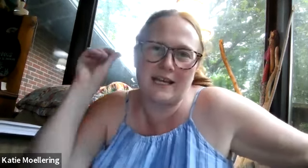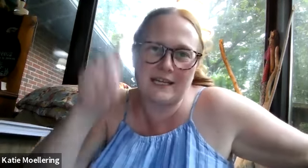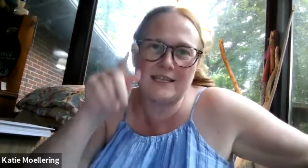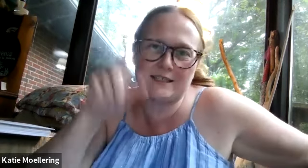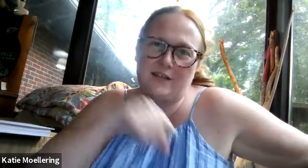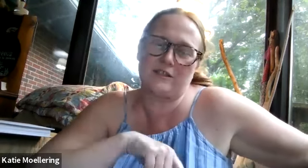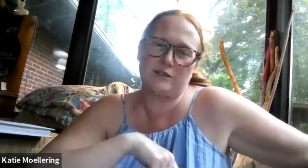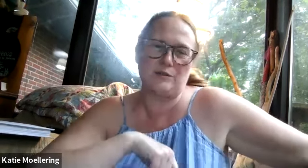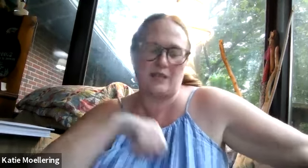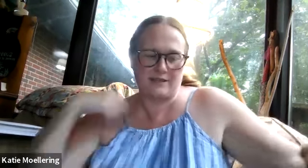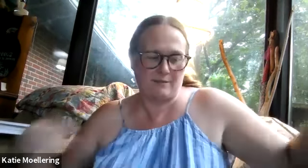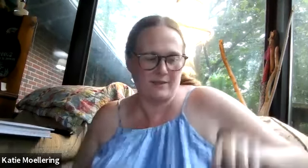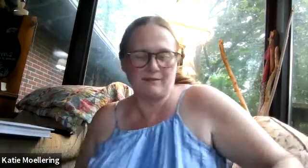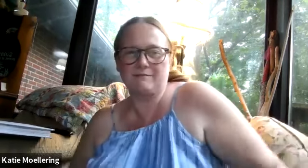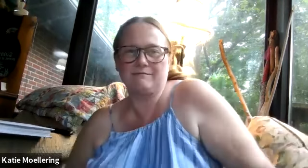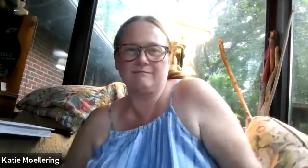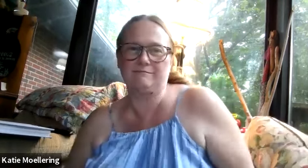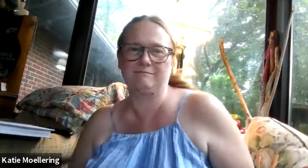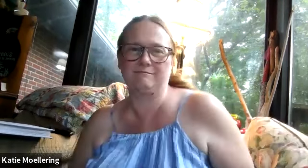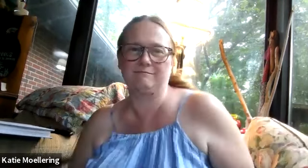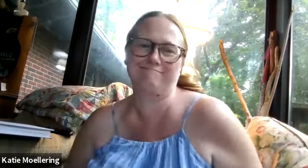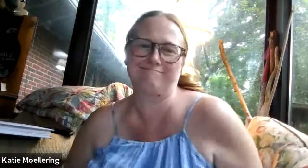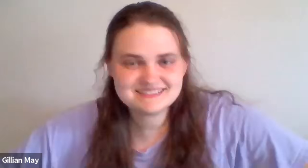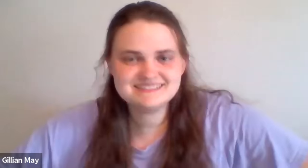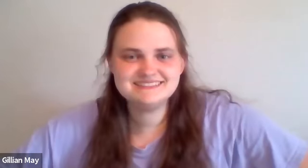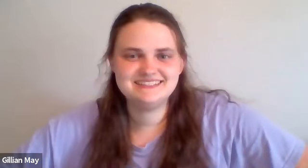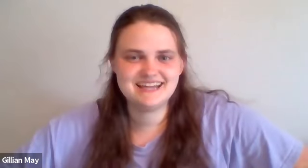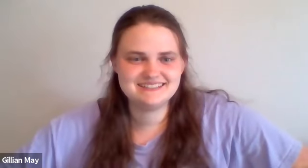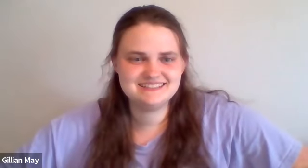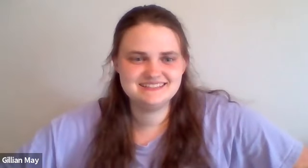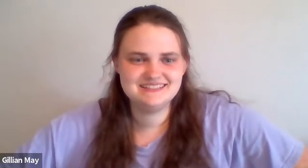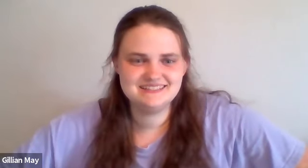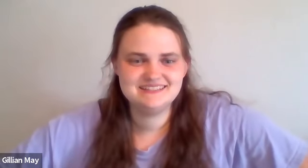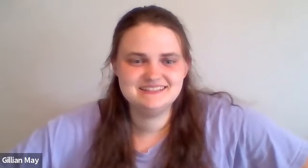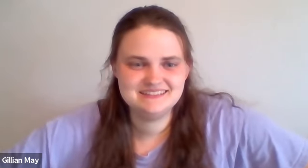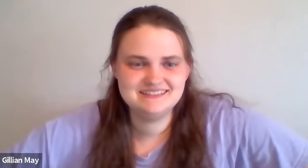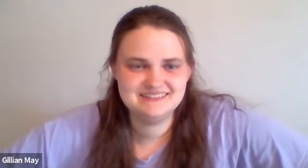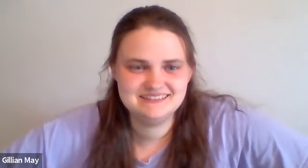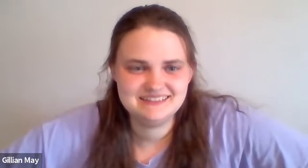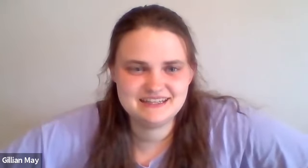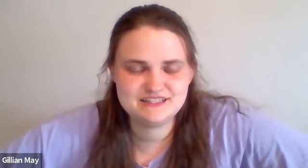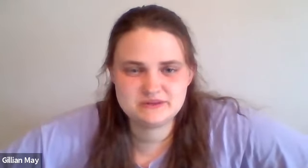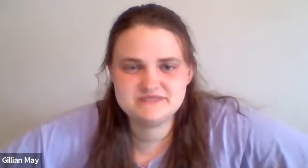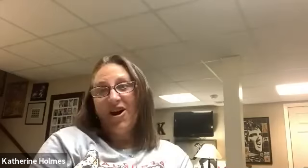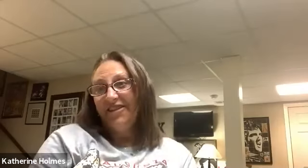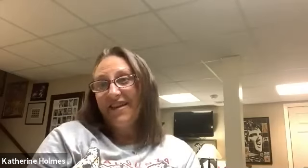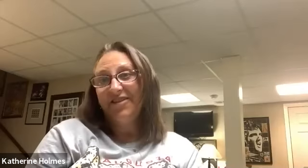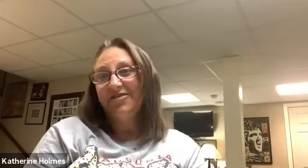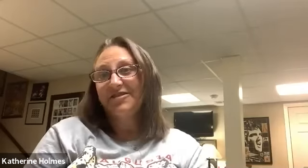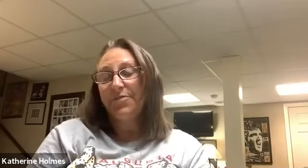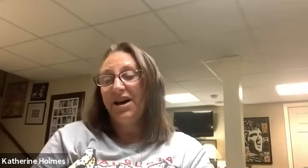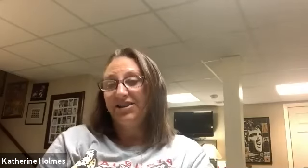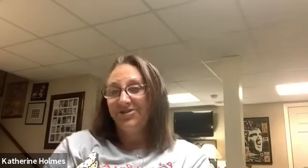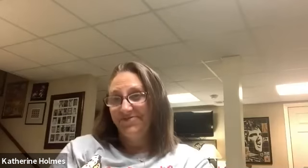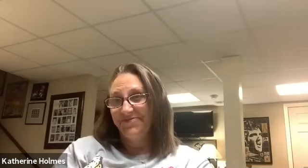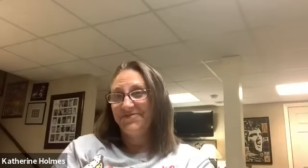can't eat dinner until you sign something. Yes. Your reward. It was great. Thank you so much.